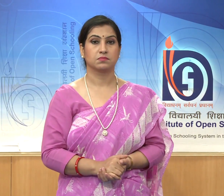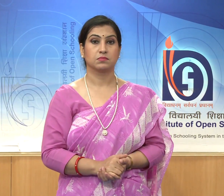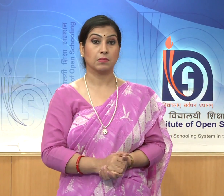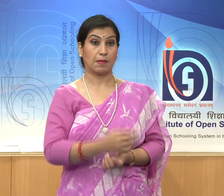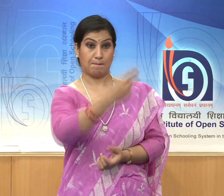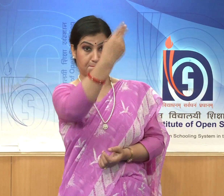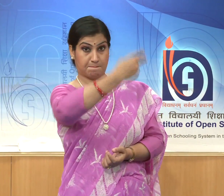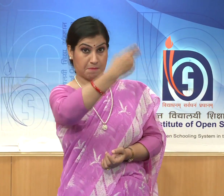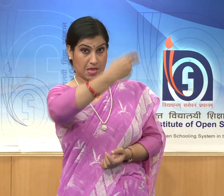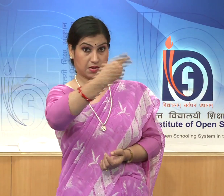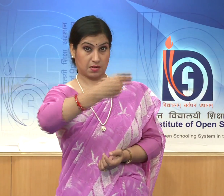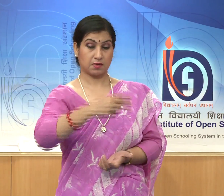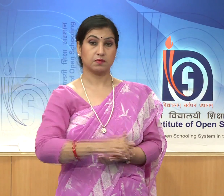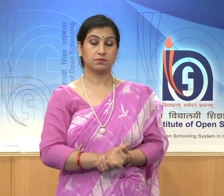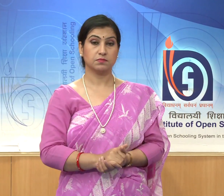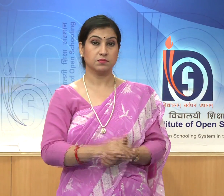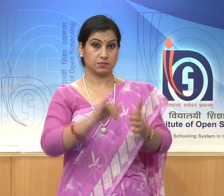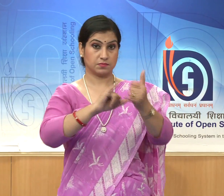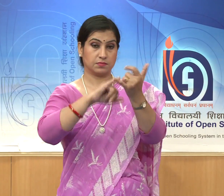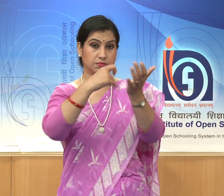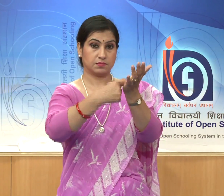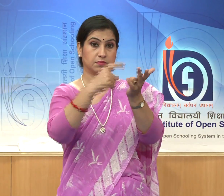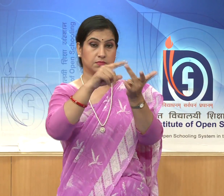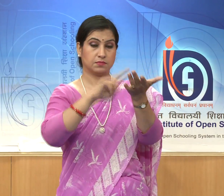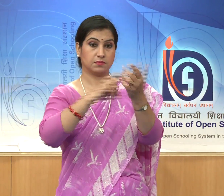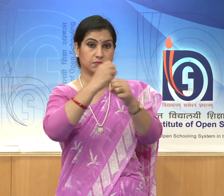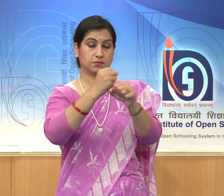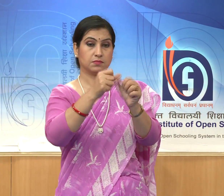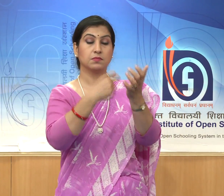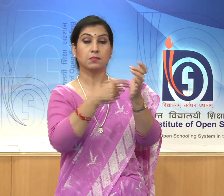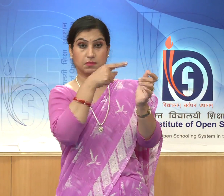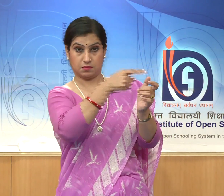The painting Sringar is a typical